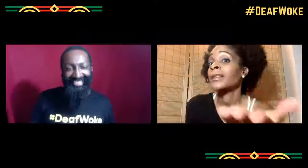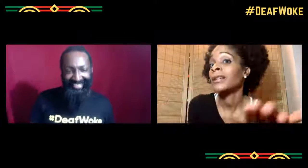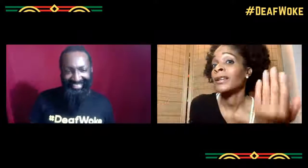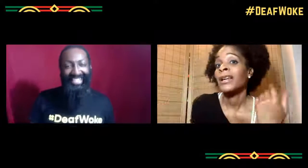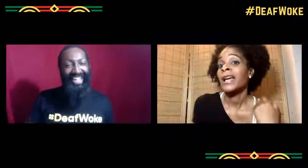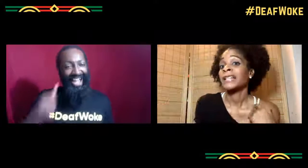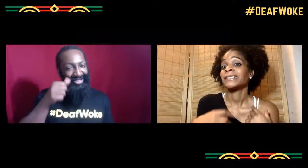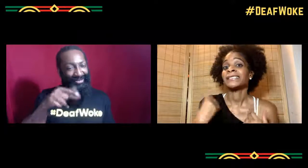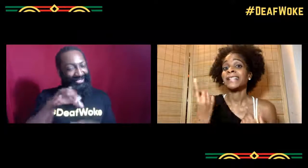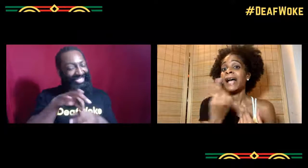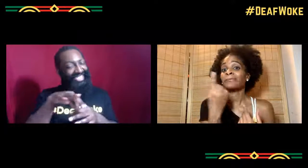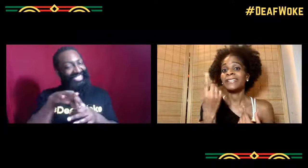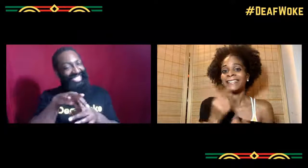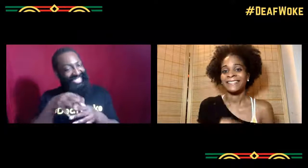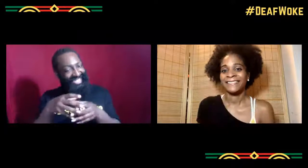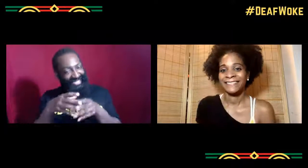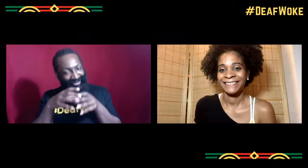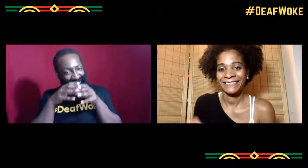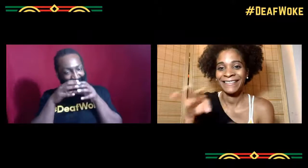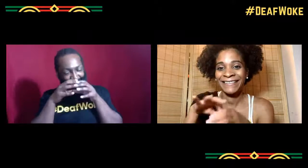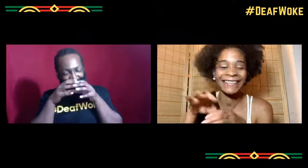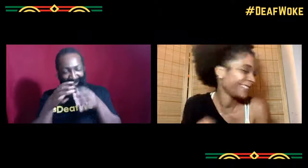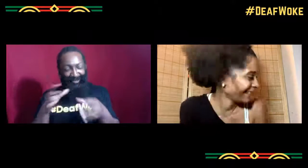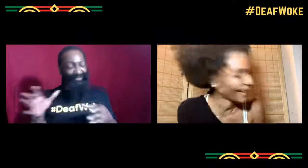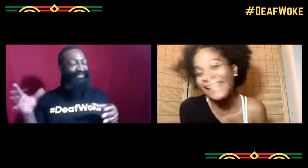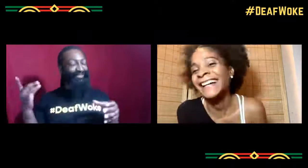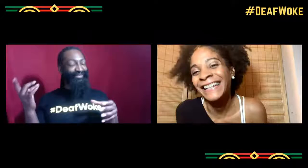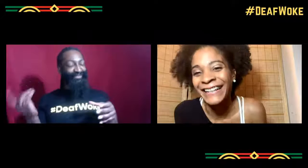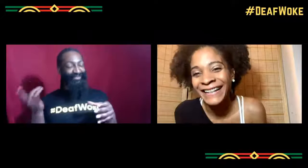No, I remember you said something. Sorry, you were saying?